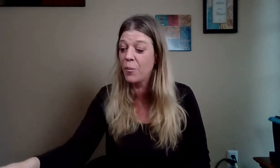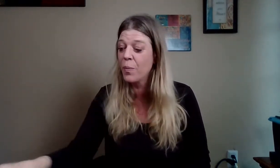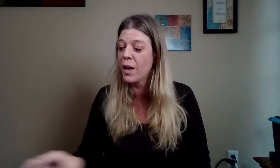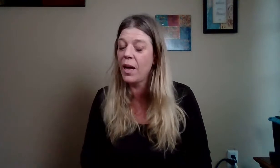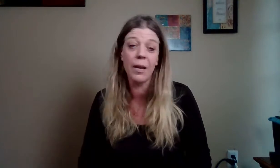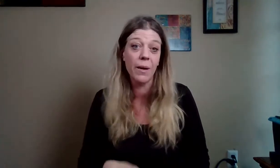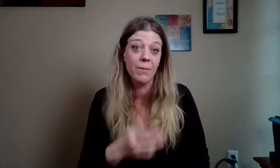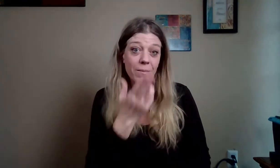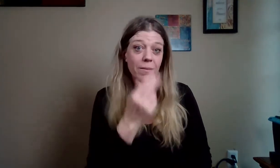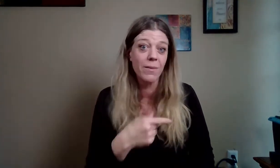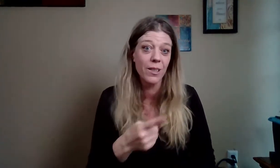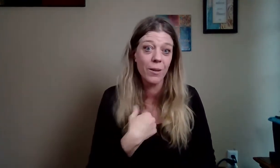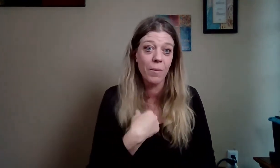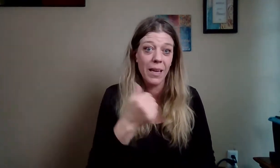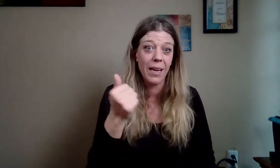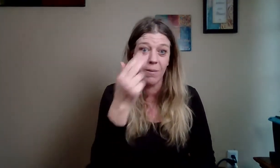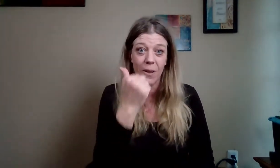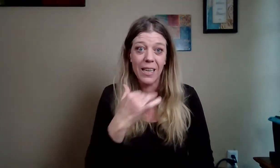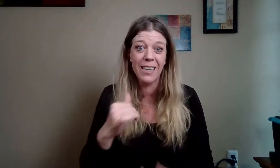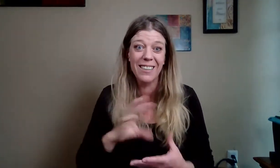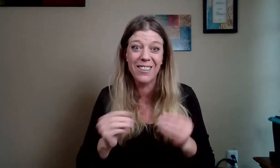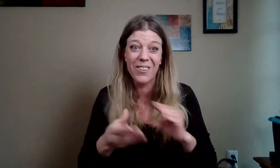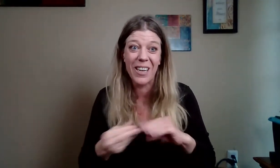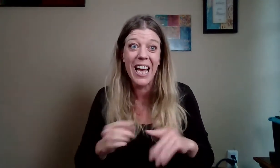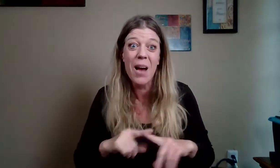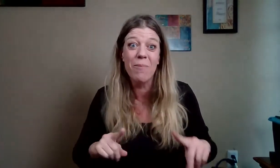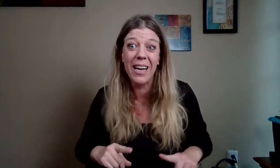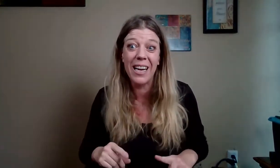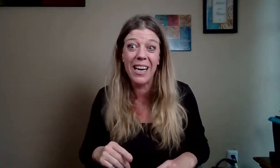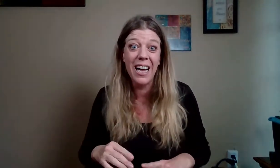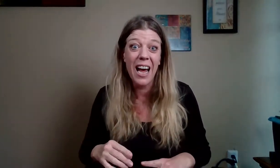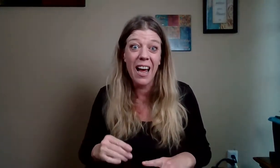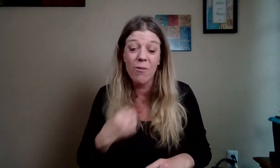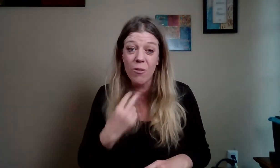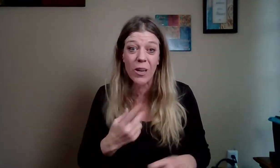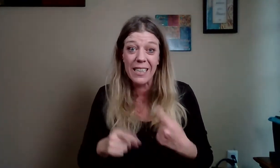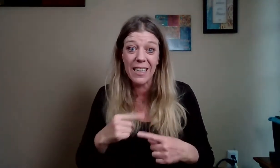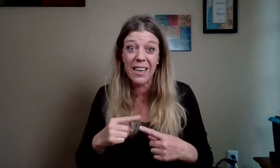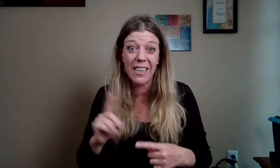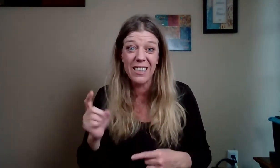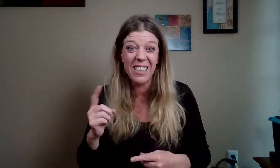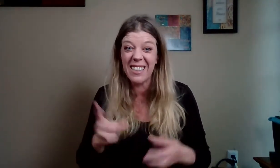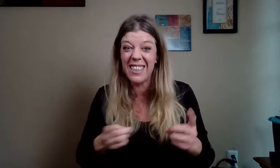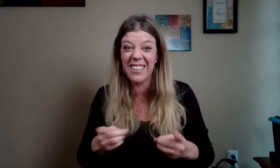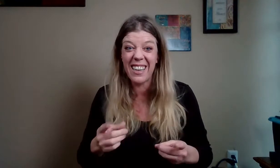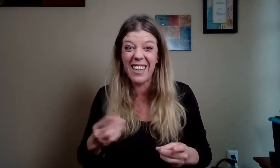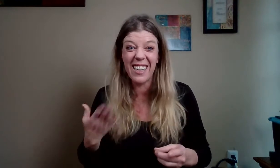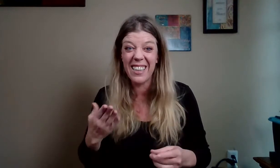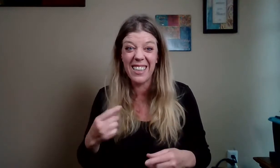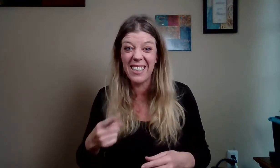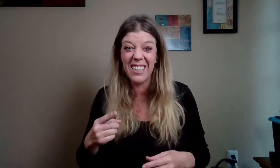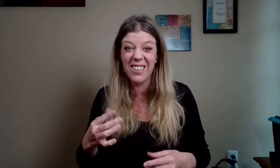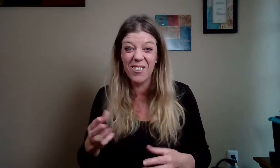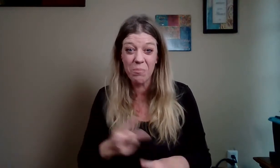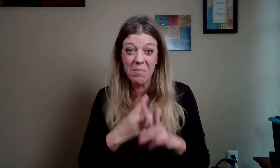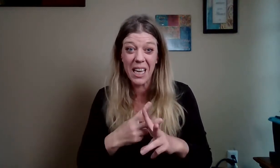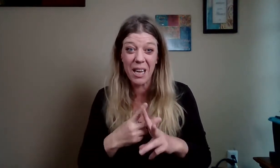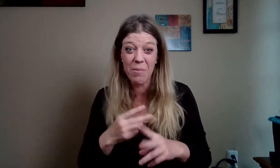So anyway, to me, a funny story, but VoiceSign just decided to keep